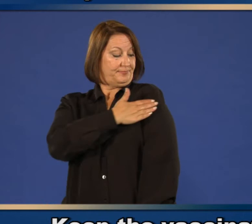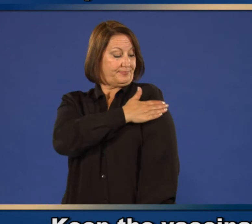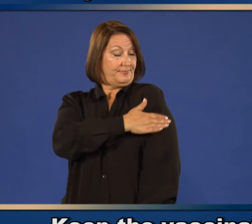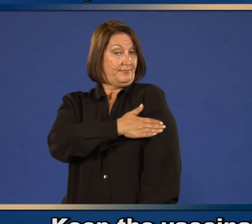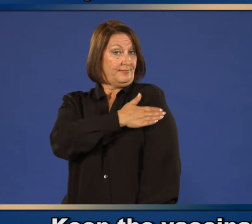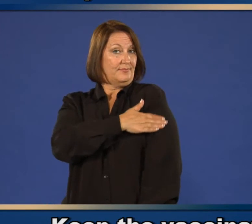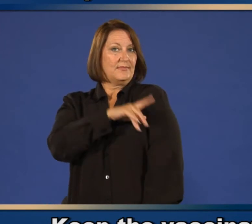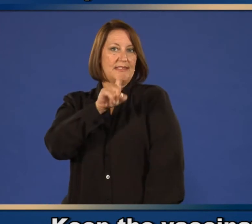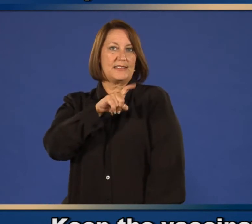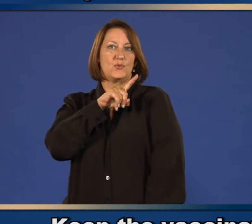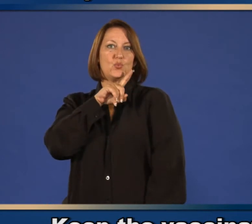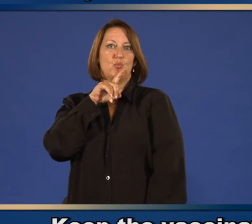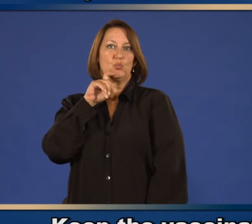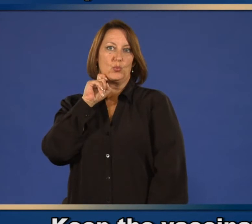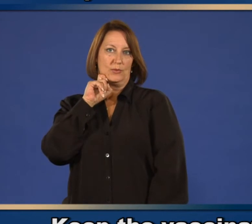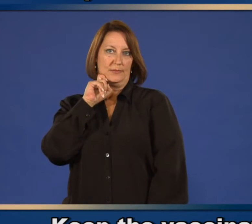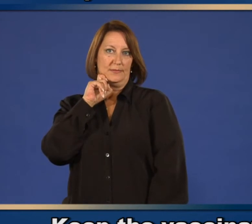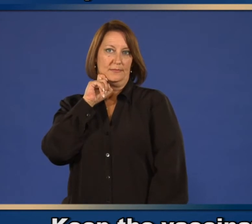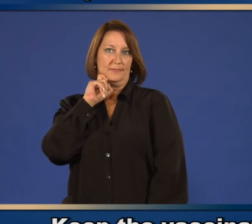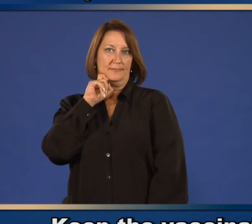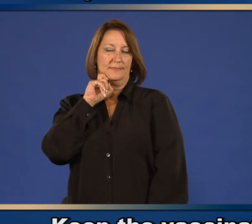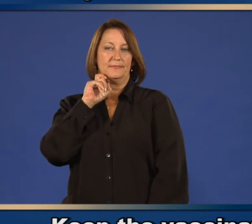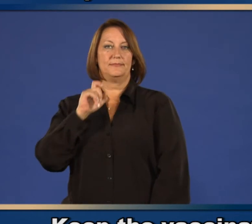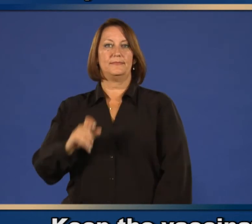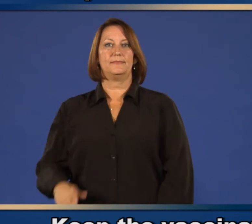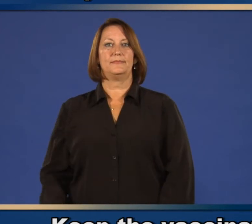Keep the vaccination site dry.